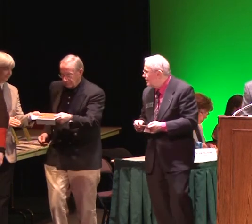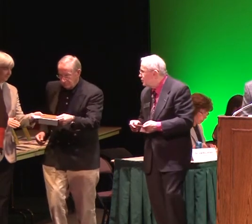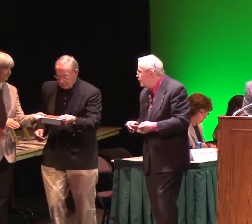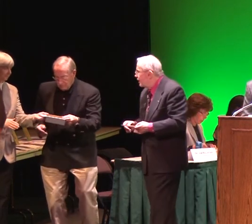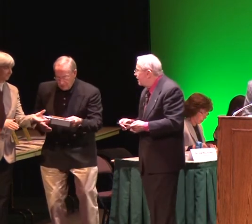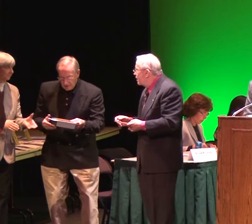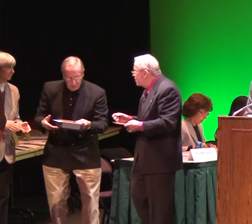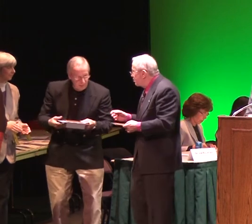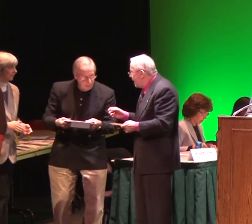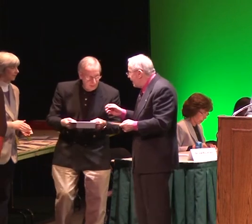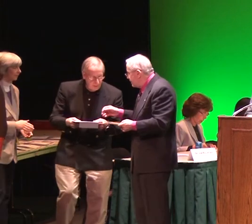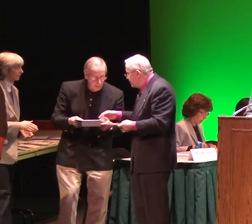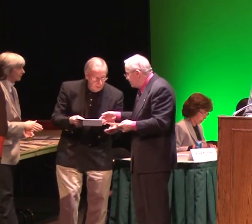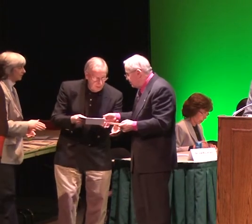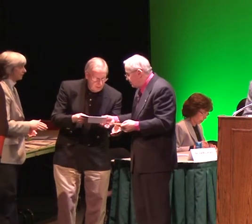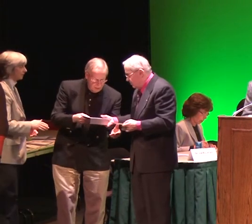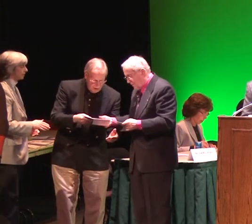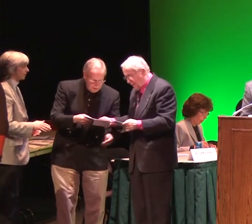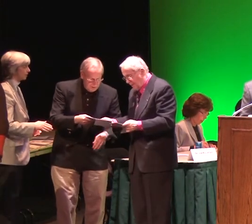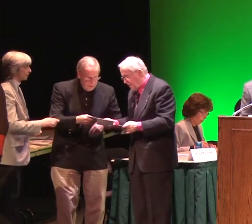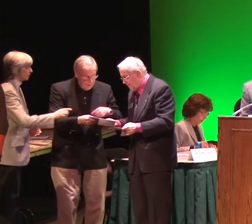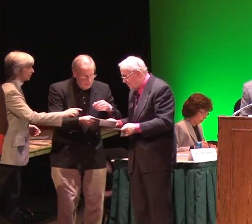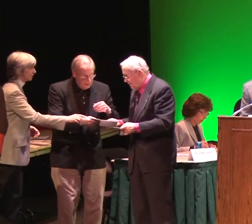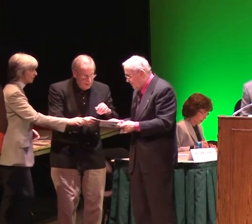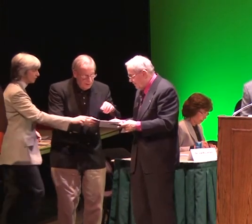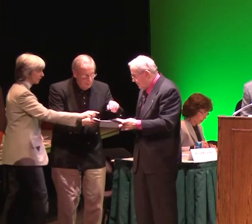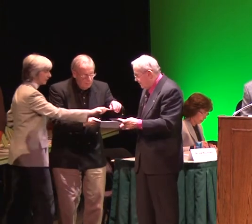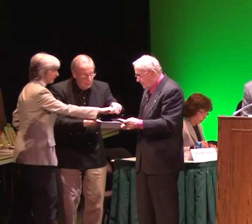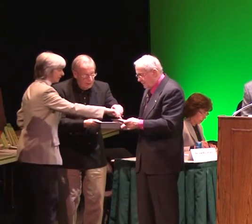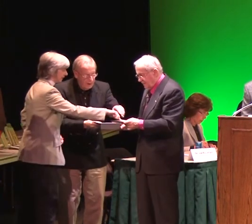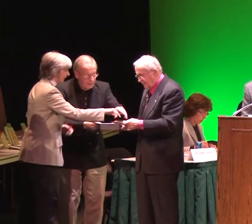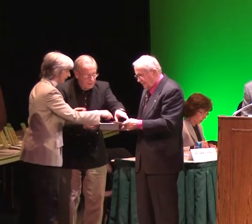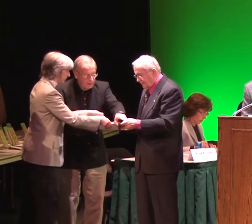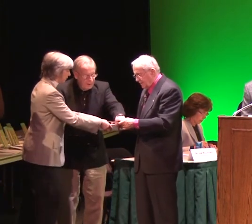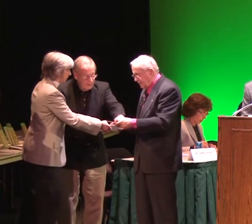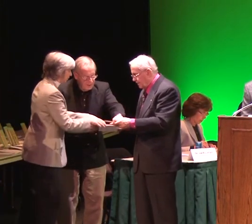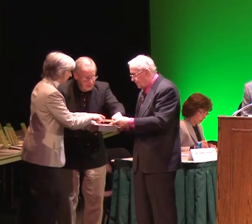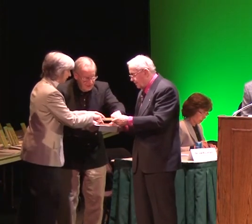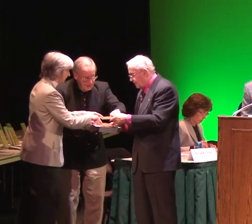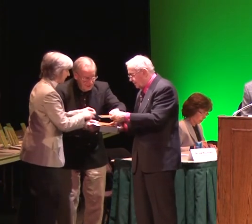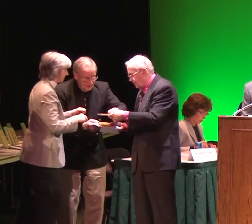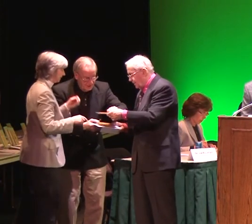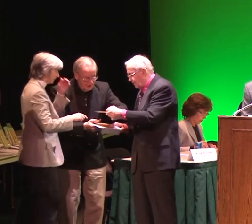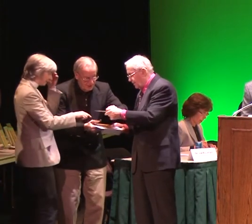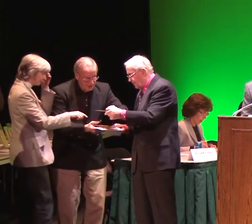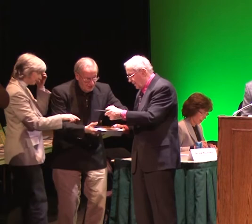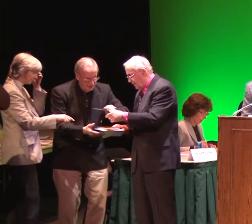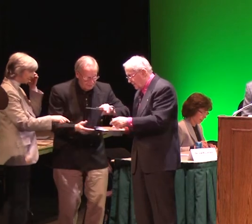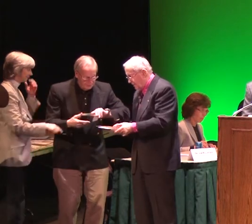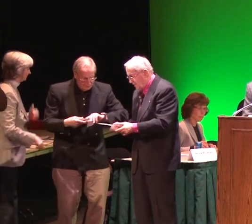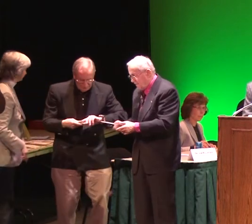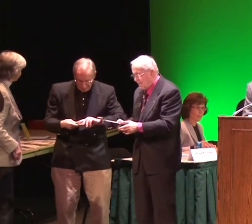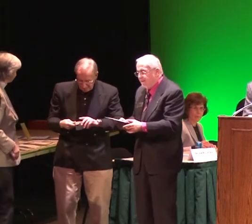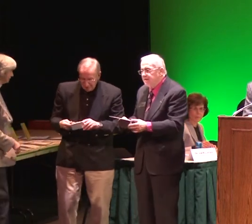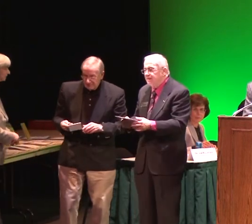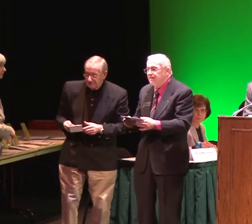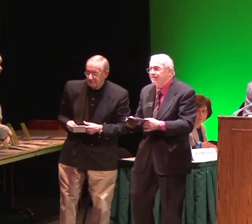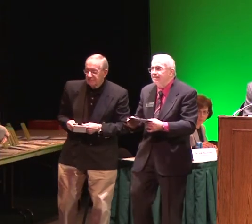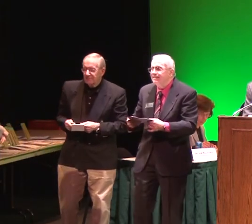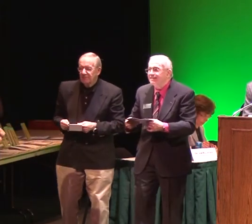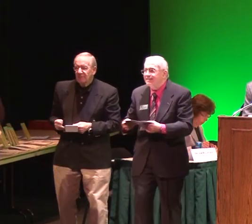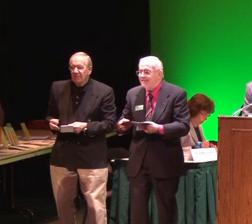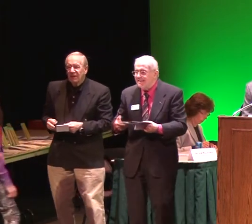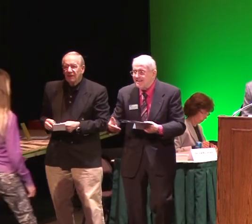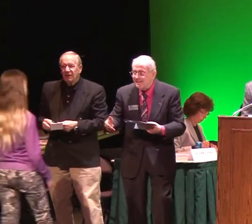And her project was You Really Do Need Wings to Fly, Sorry. And she also receives